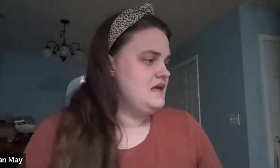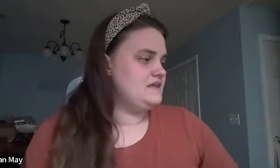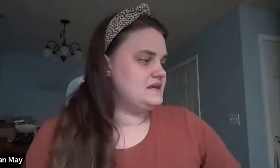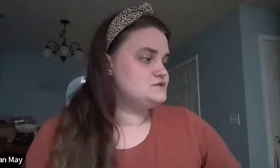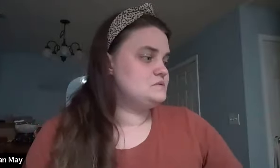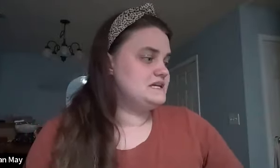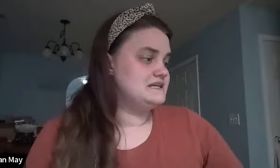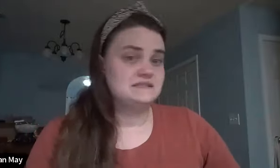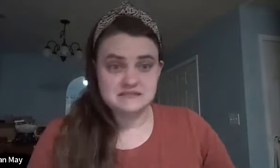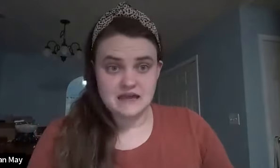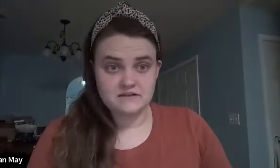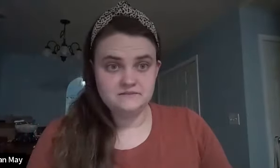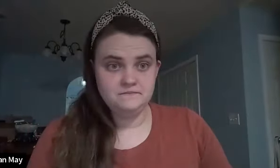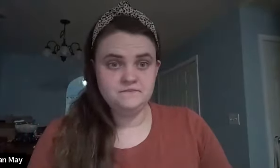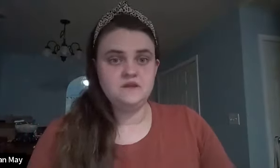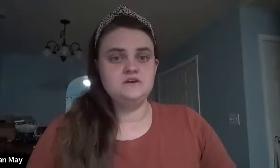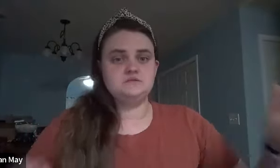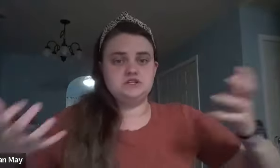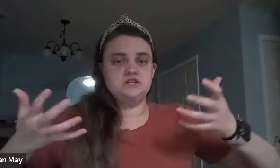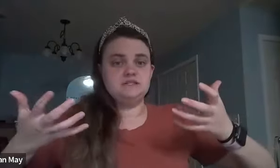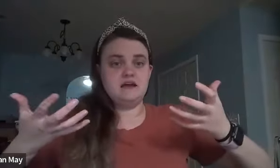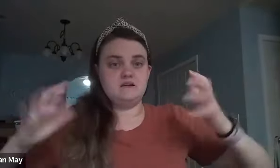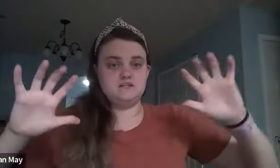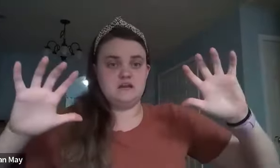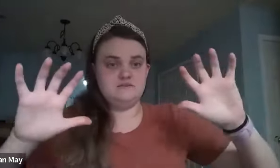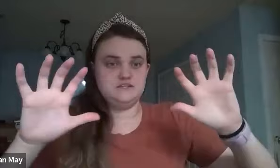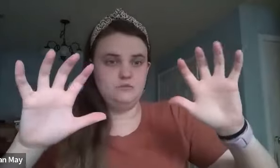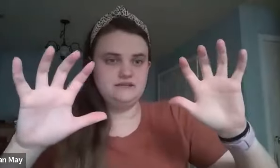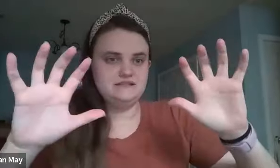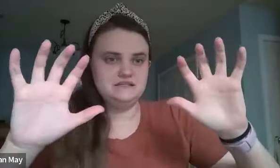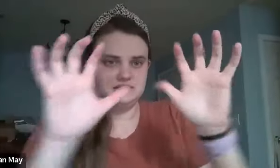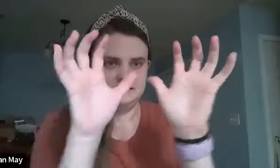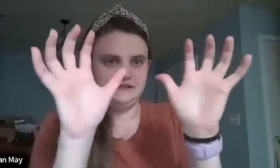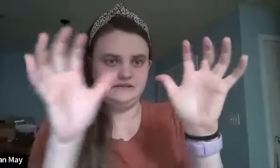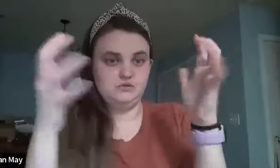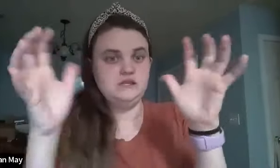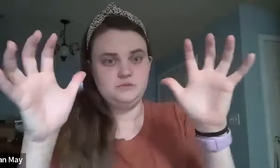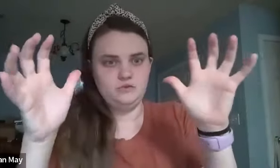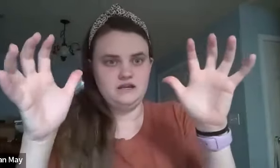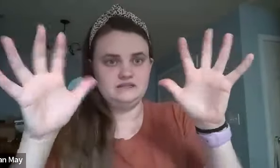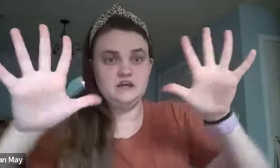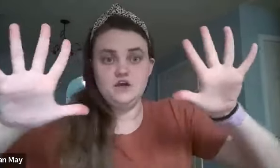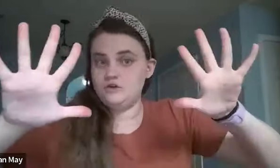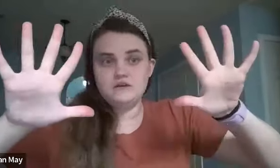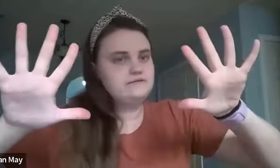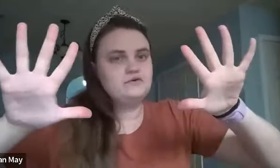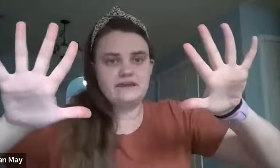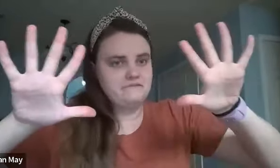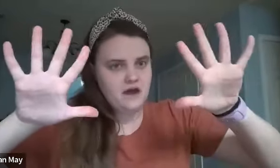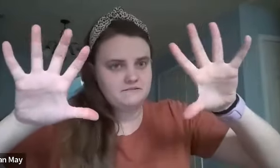The next one is salad. So what you're going to do with salad is you're going to have these opened seed, like really open wide hands. They're not a full like 5